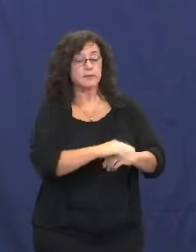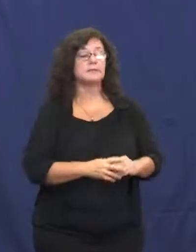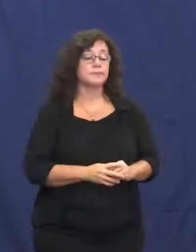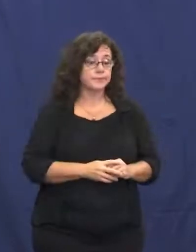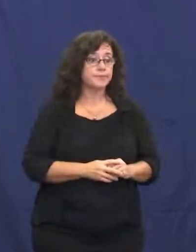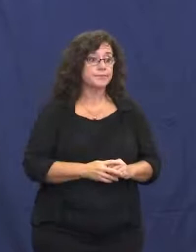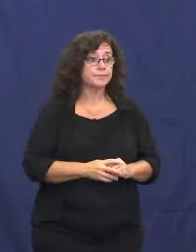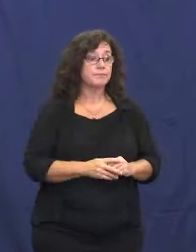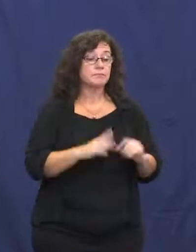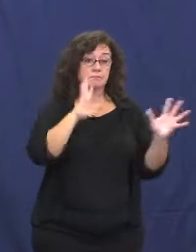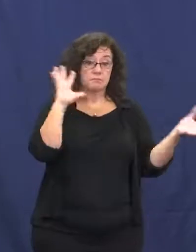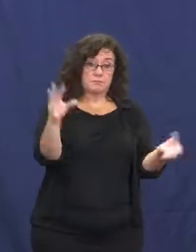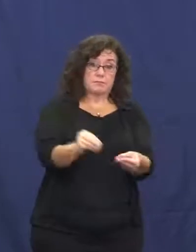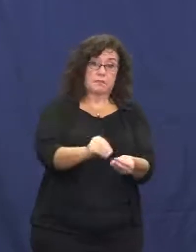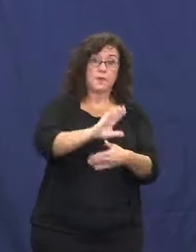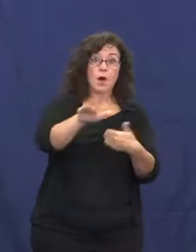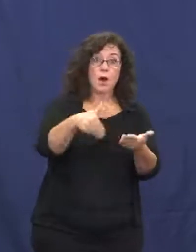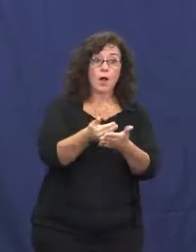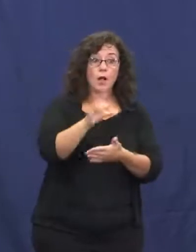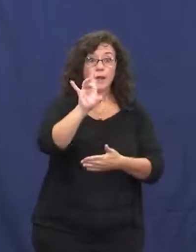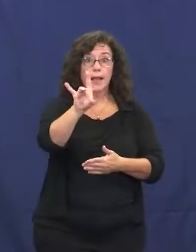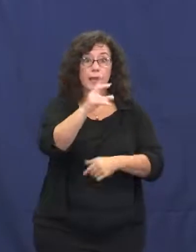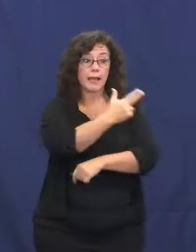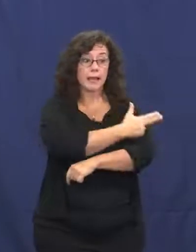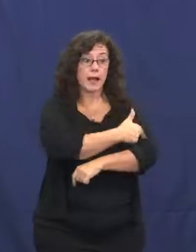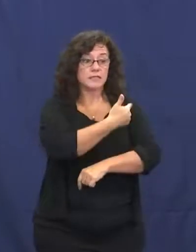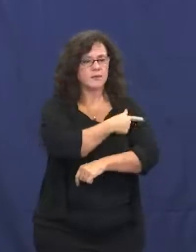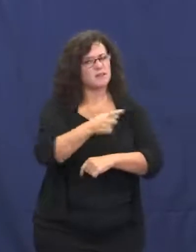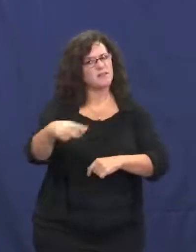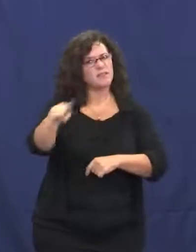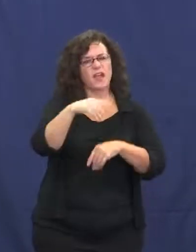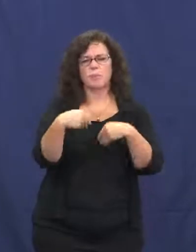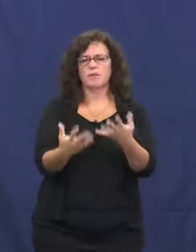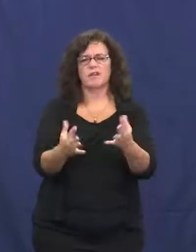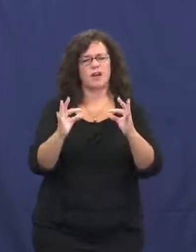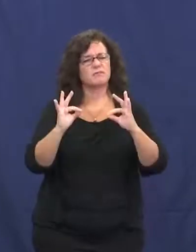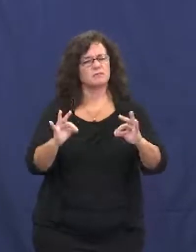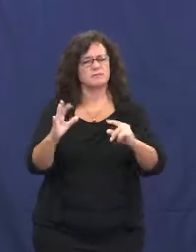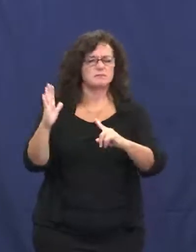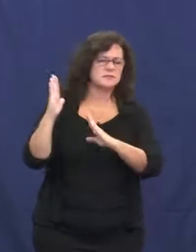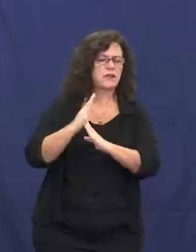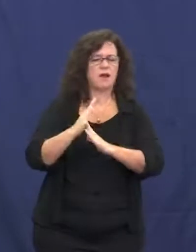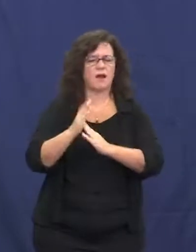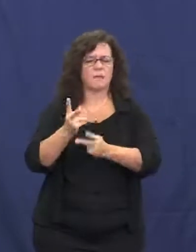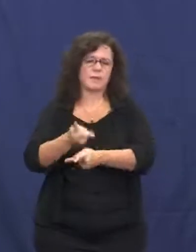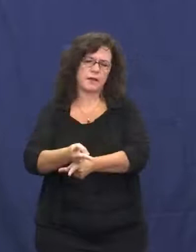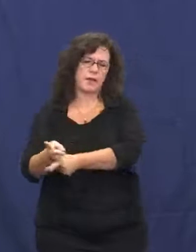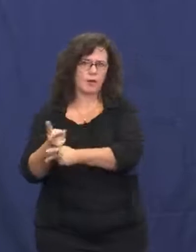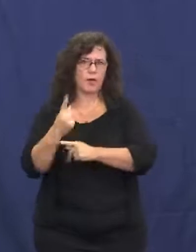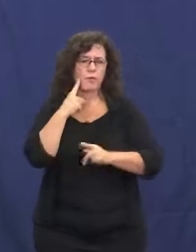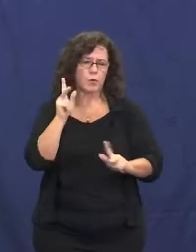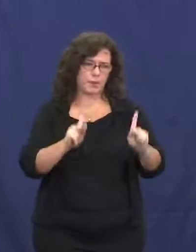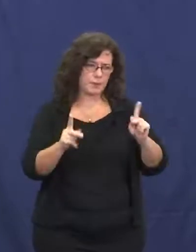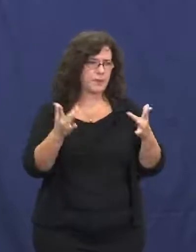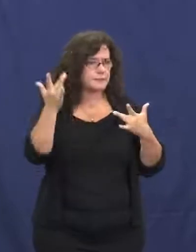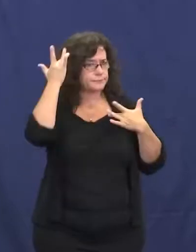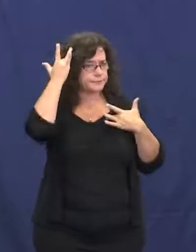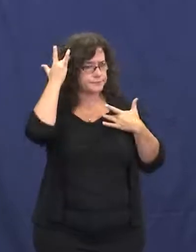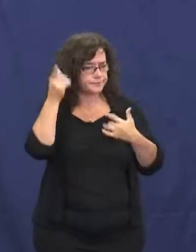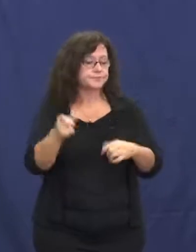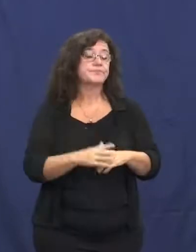hospitals, all 8 of them, that provide excellent quality care for COVID individuals that are in the hospital. Today they report a total of